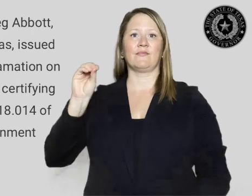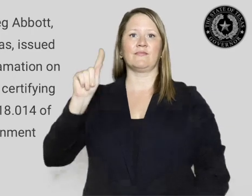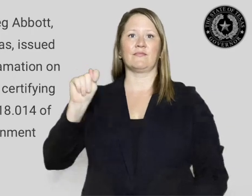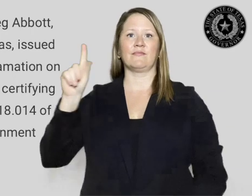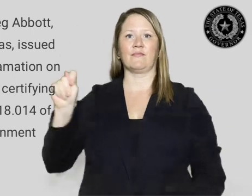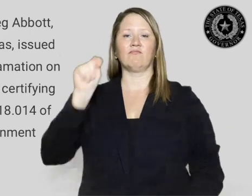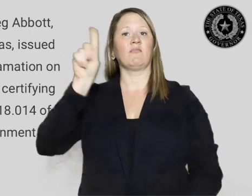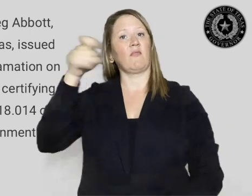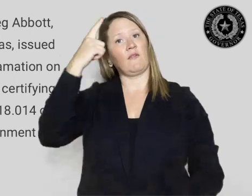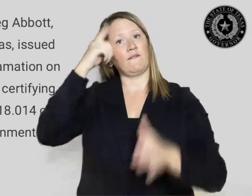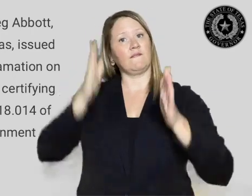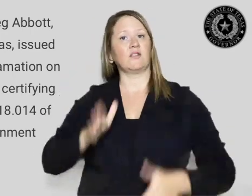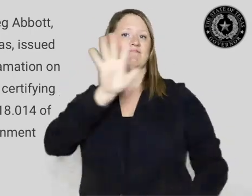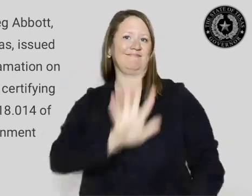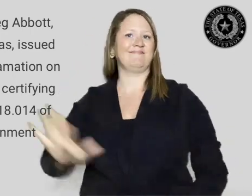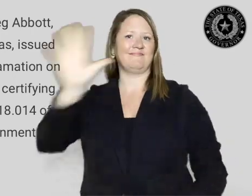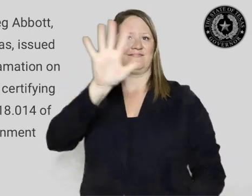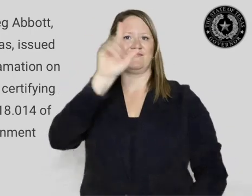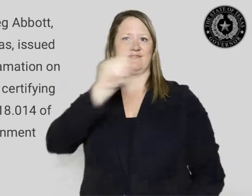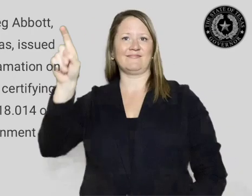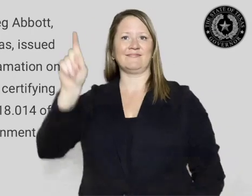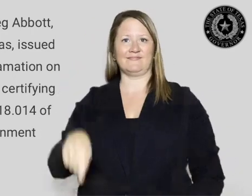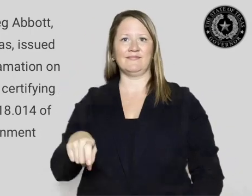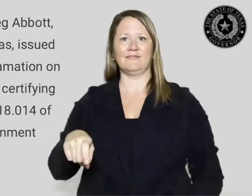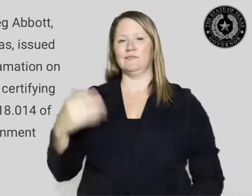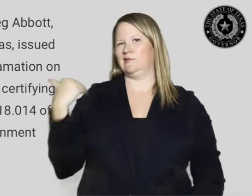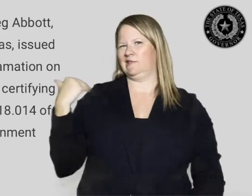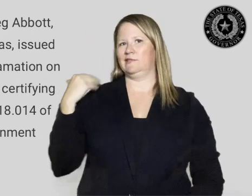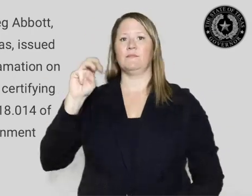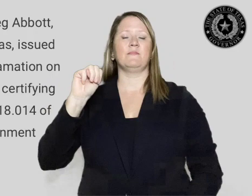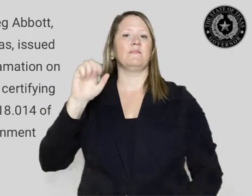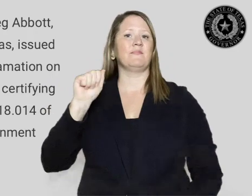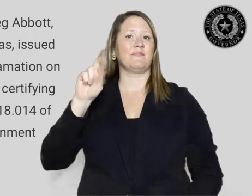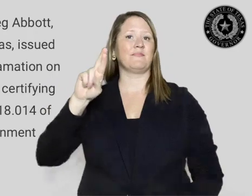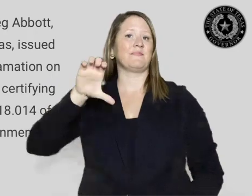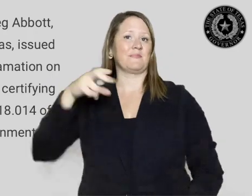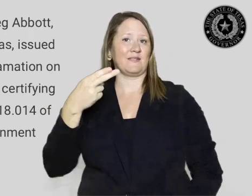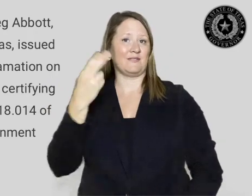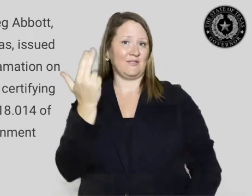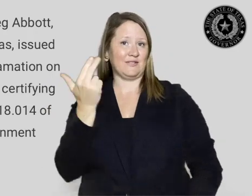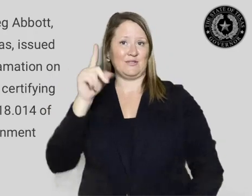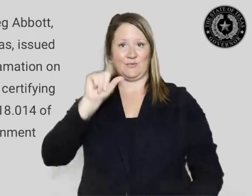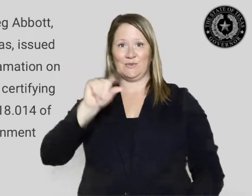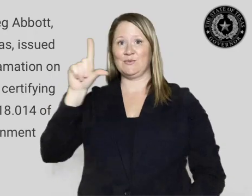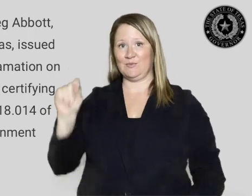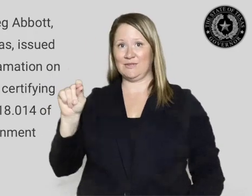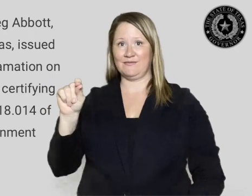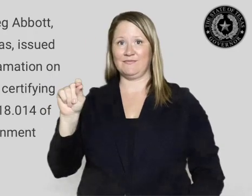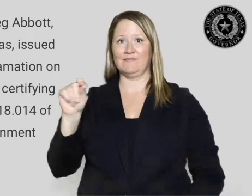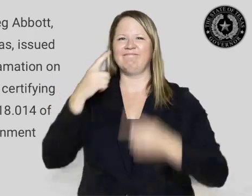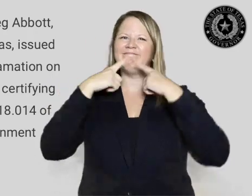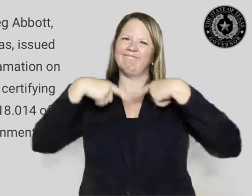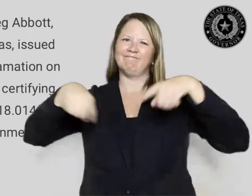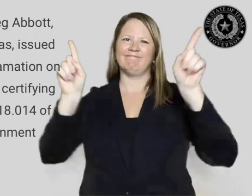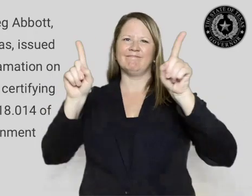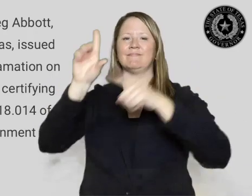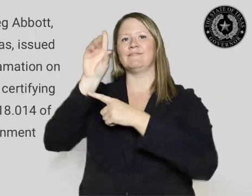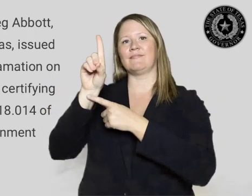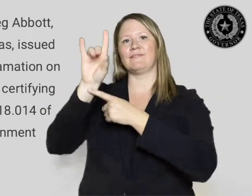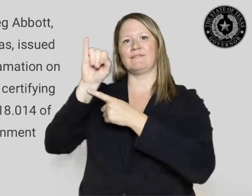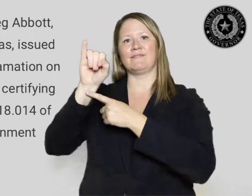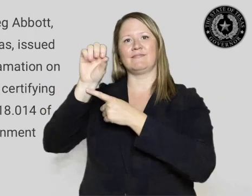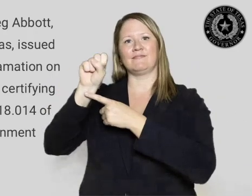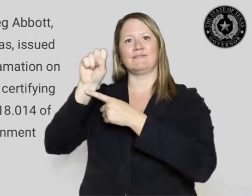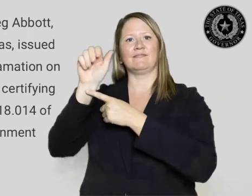Whereas I, Greg Abbott, Governor of Texas, issued a disaster proclamation on March